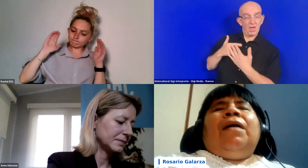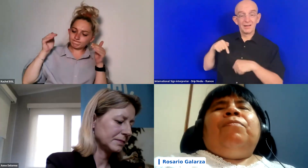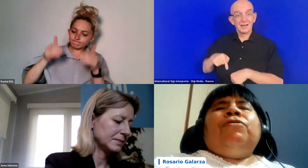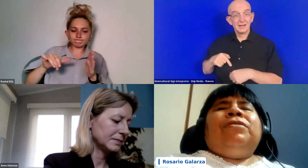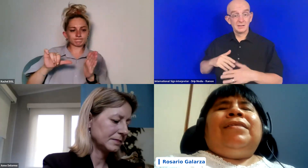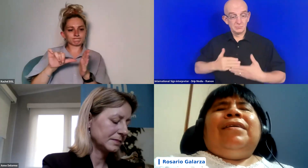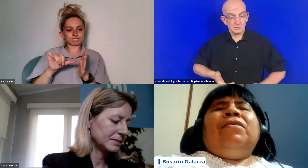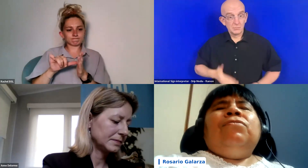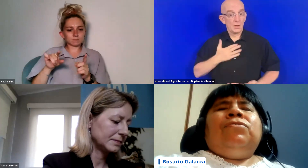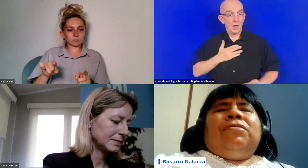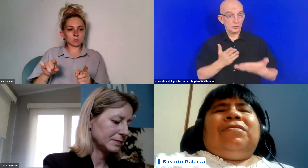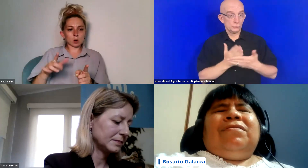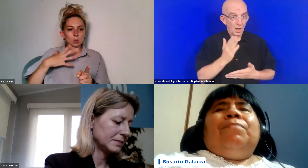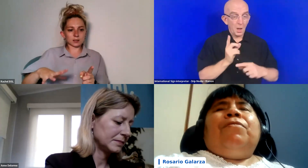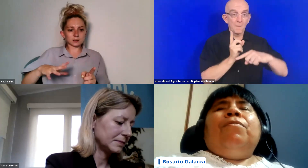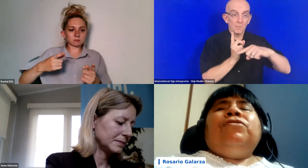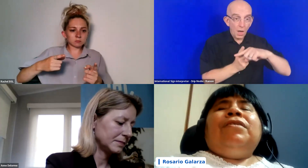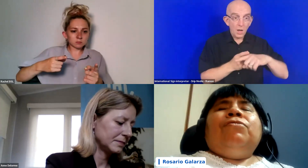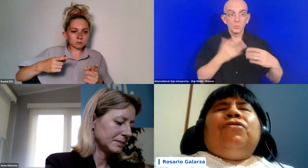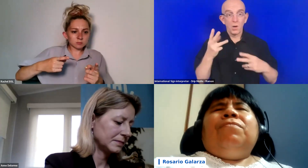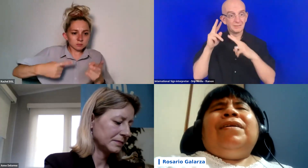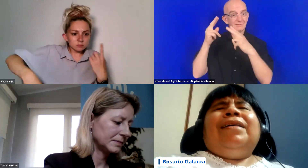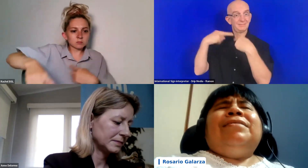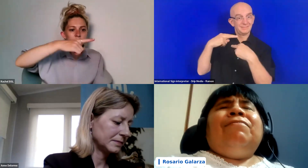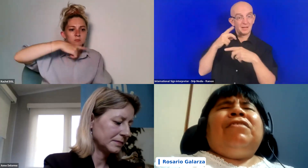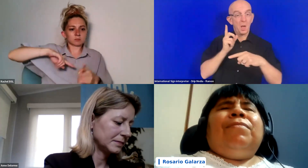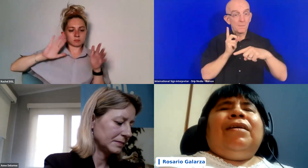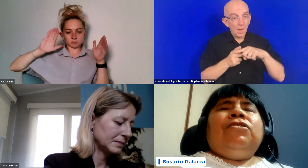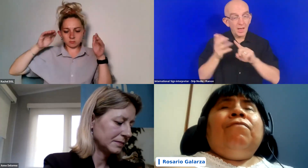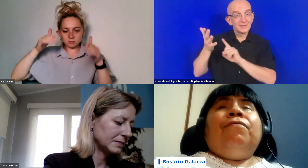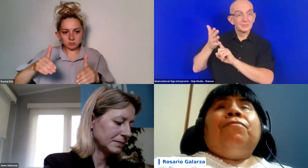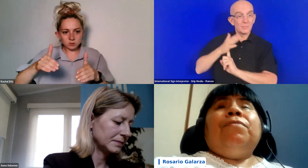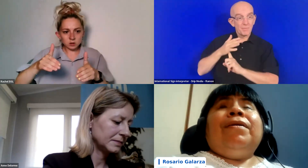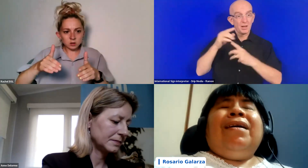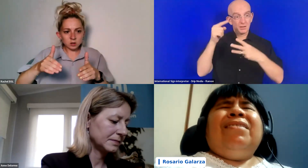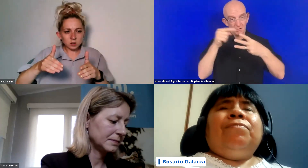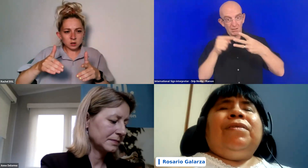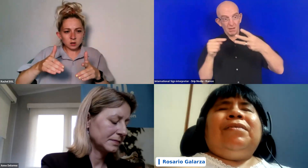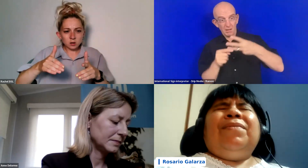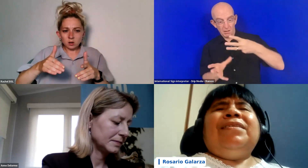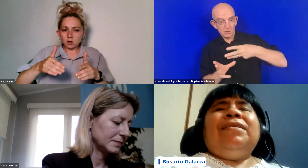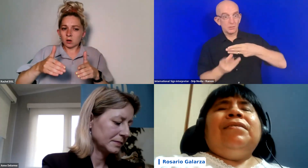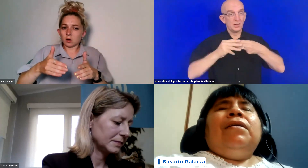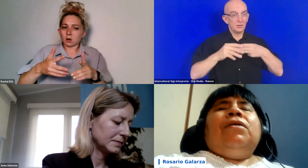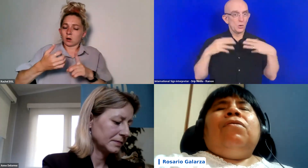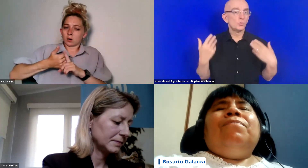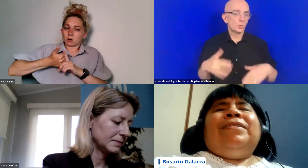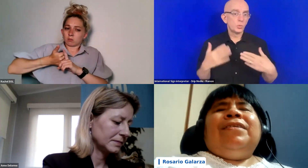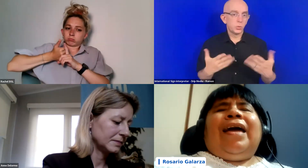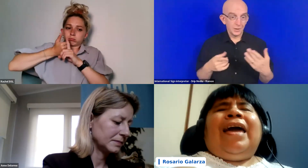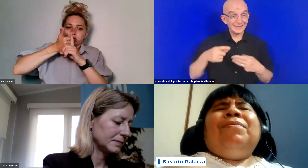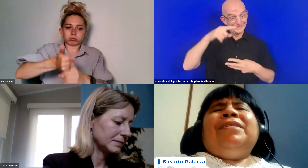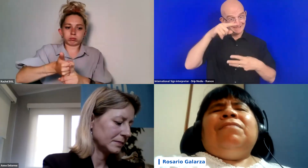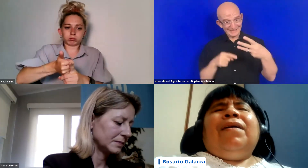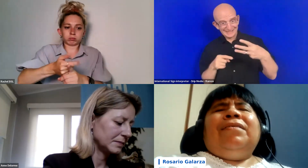multifaceted approach that includes promoting autonomy and self-determination for women and girls with disabilities,